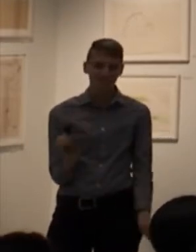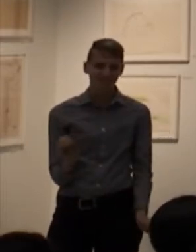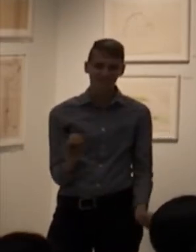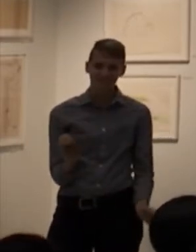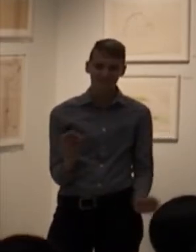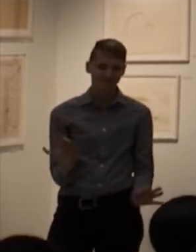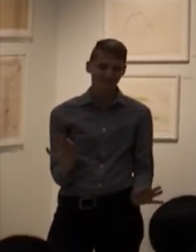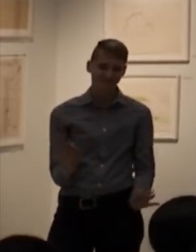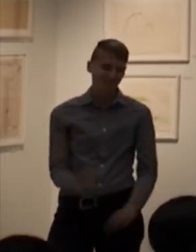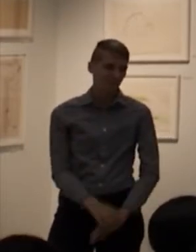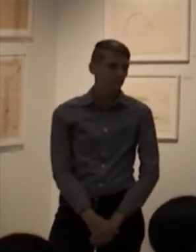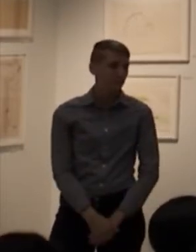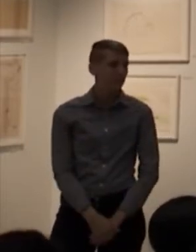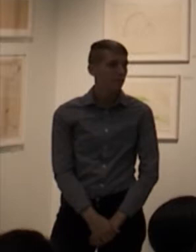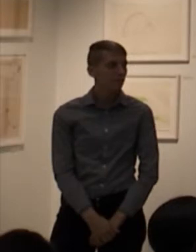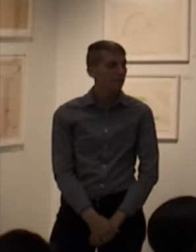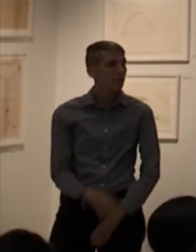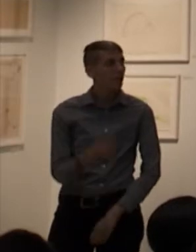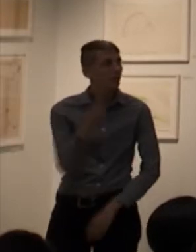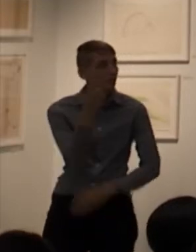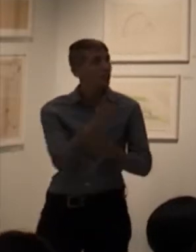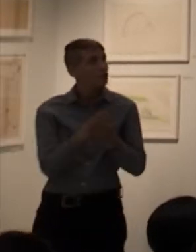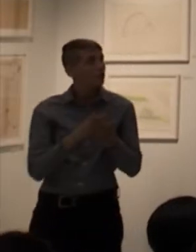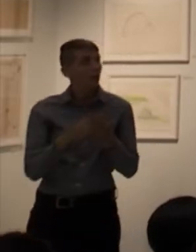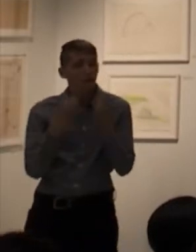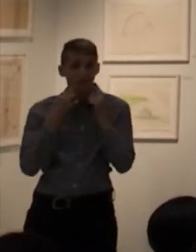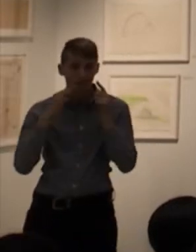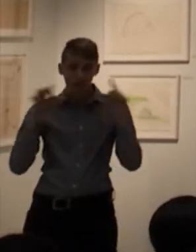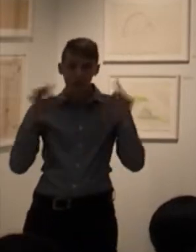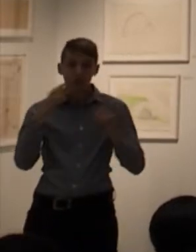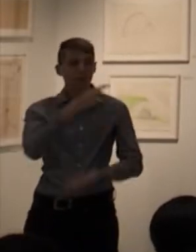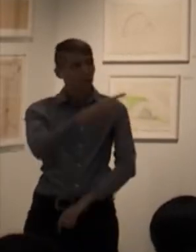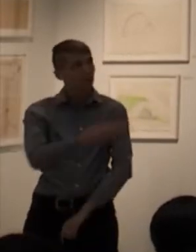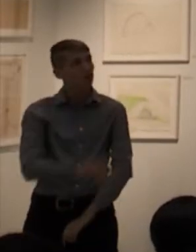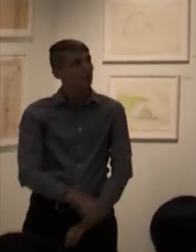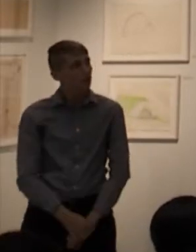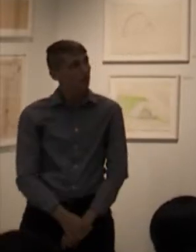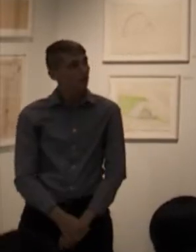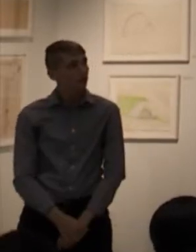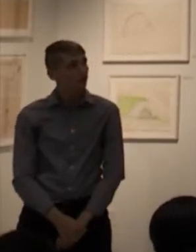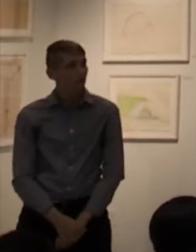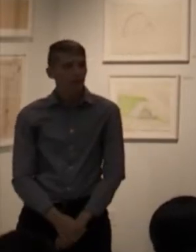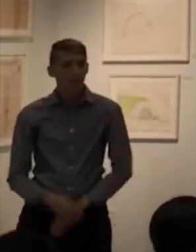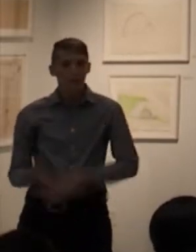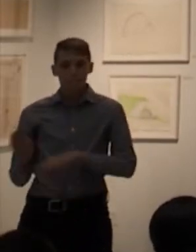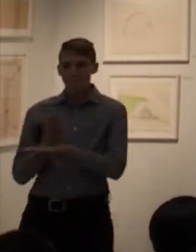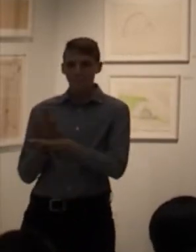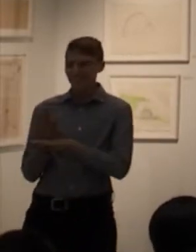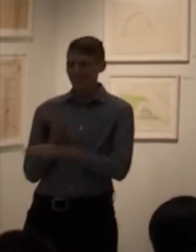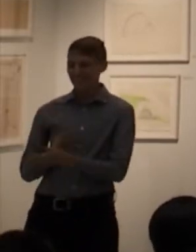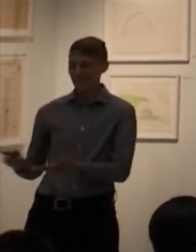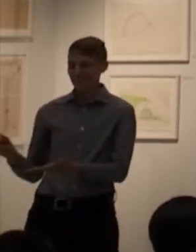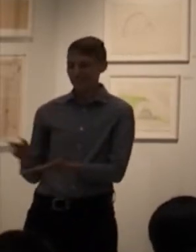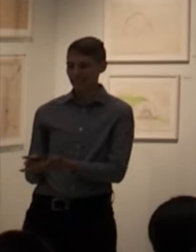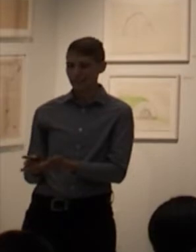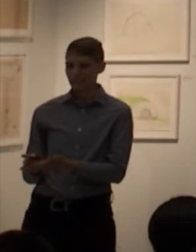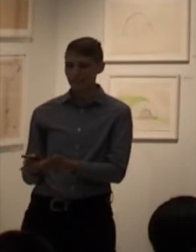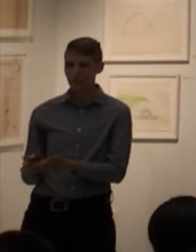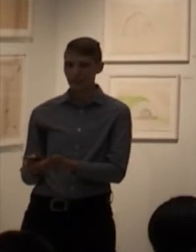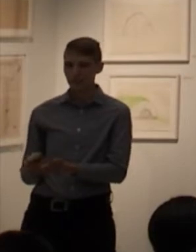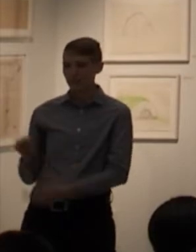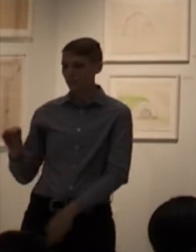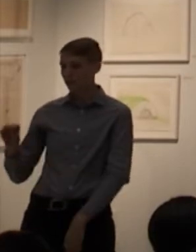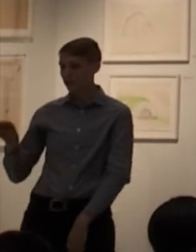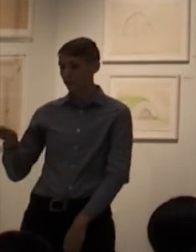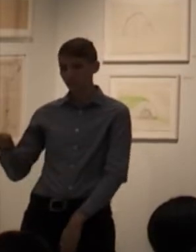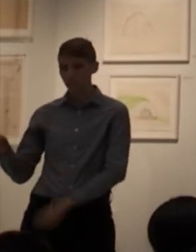This was a design success and a business failure. Massimo, being Italian,